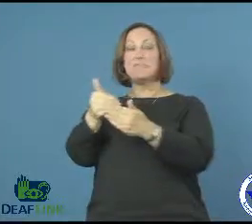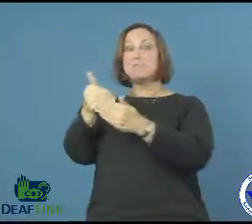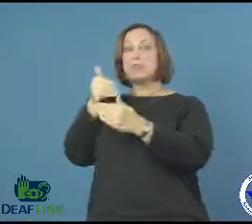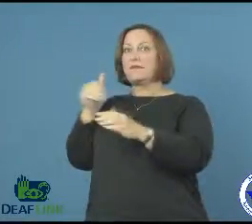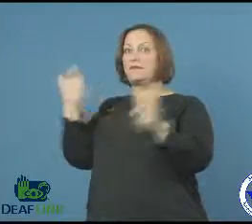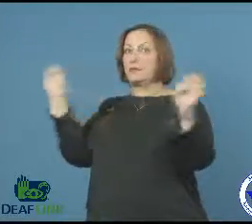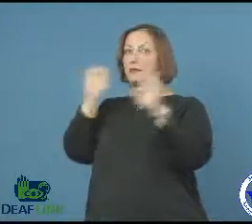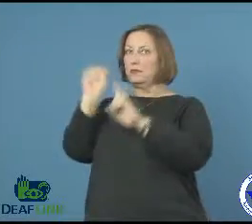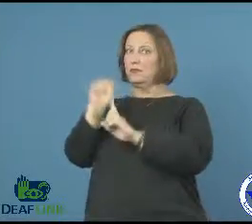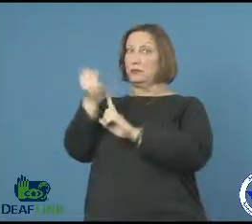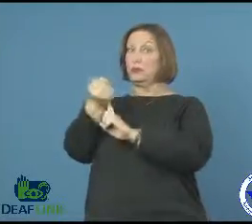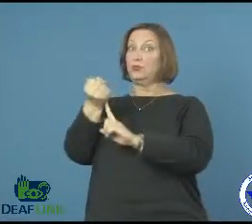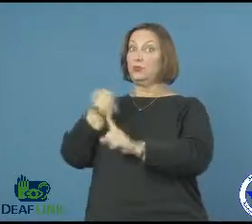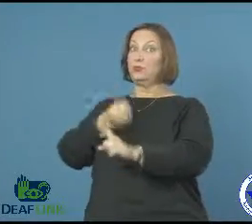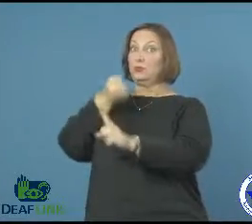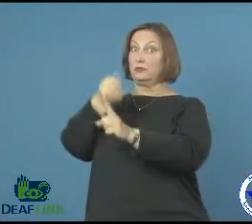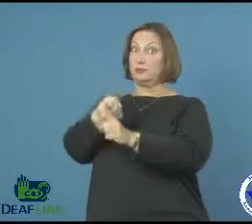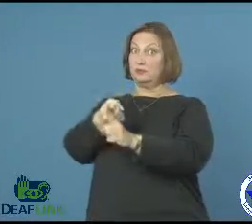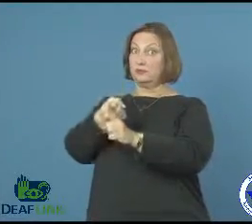prior to an emergency.